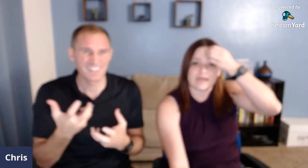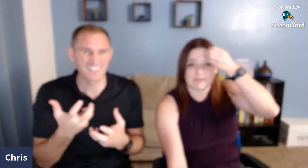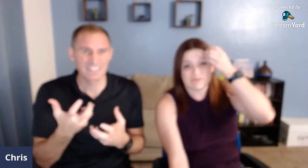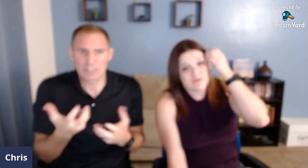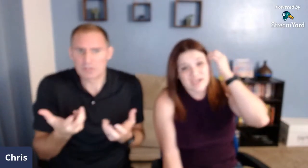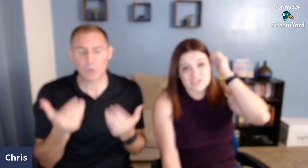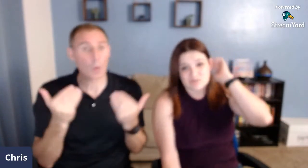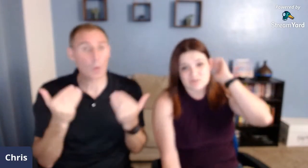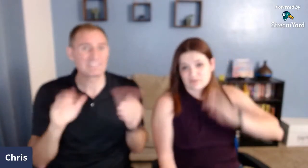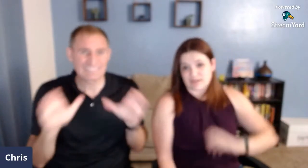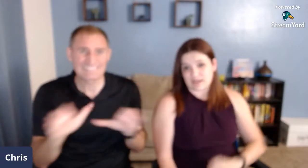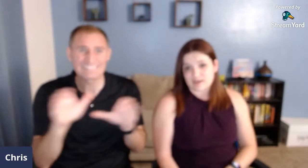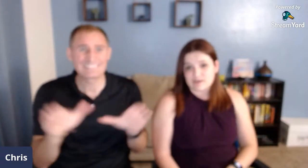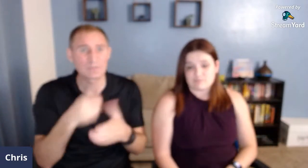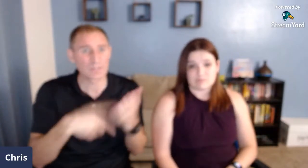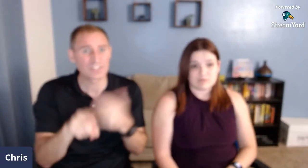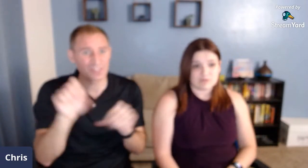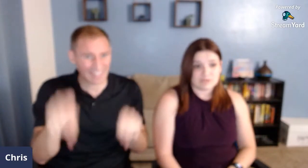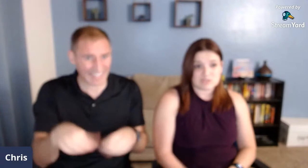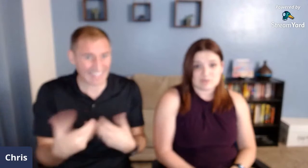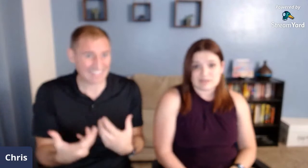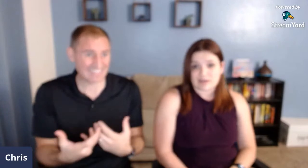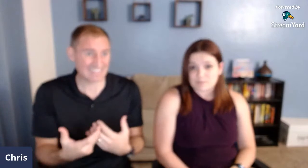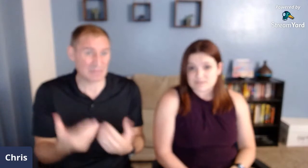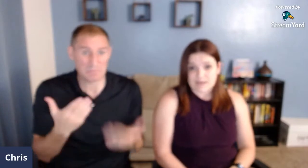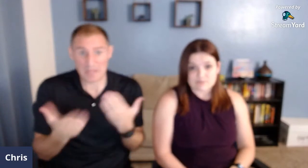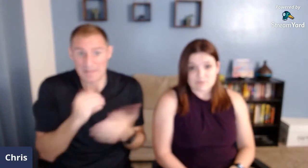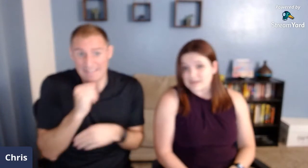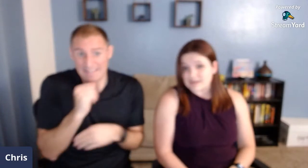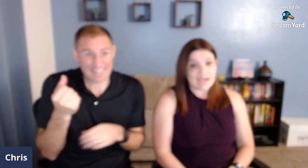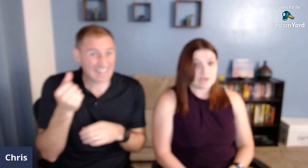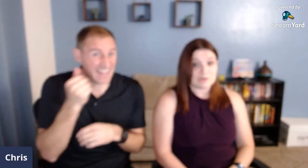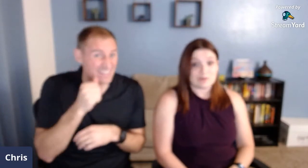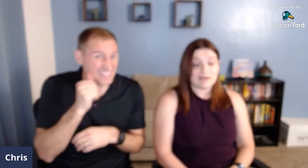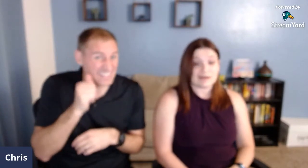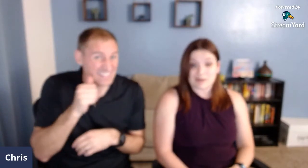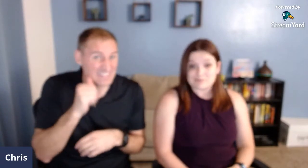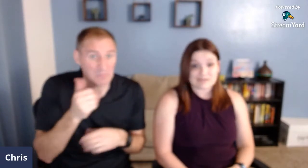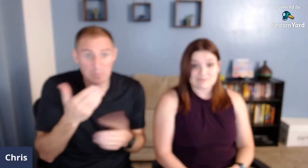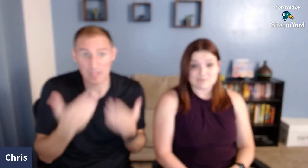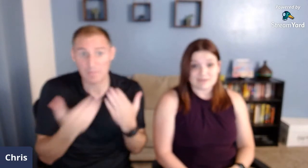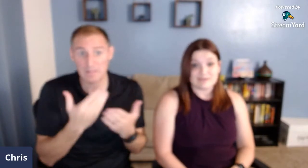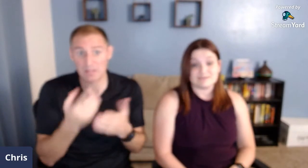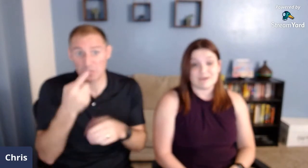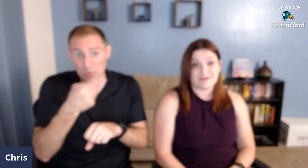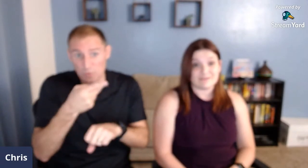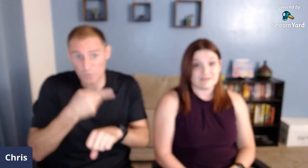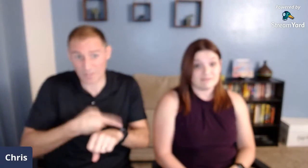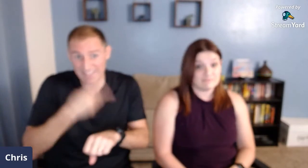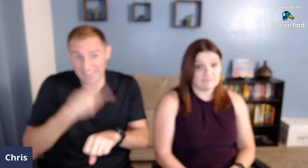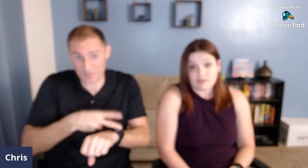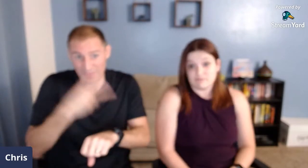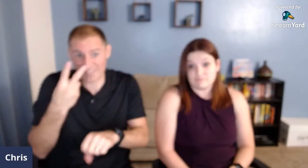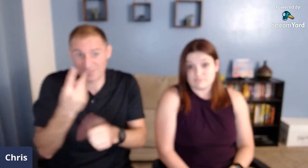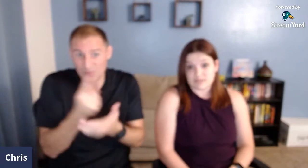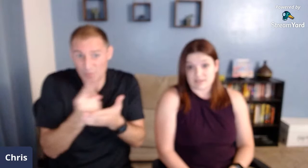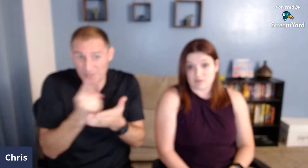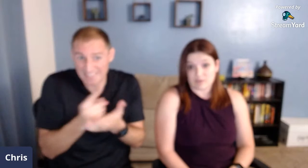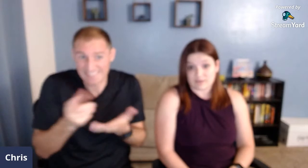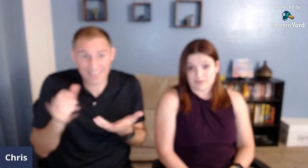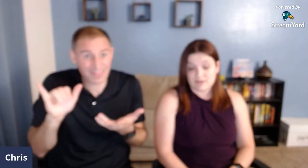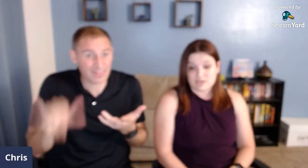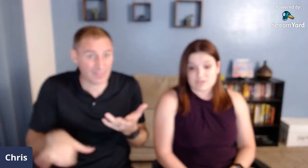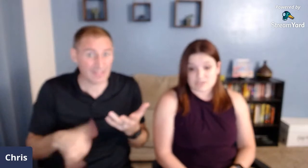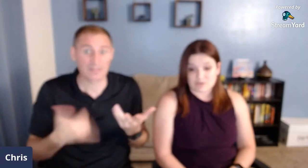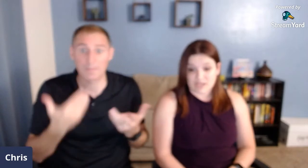what you can. Maybe you can't do it every day. Maybe you can only do it a couple times a week. Hey, you know what? A couple times a week is better than nothing